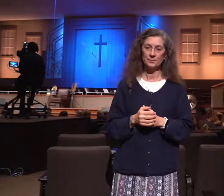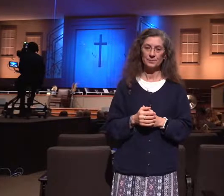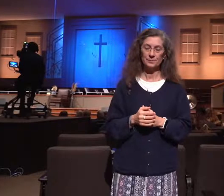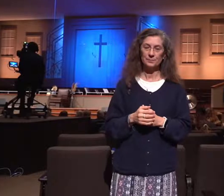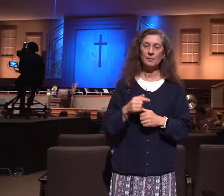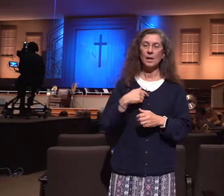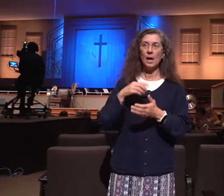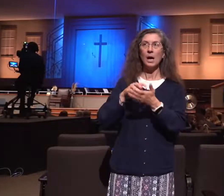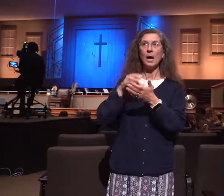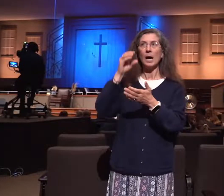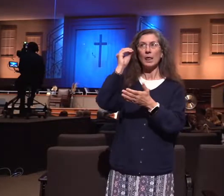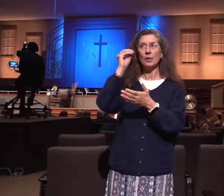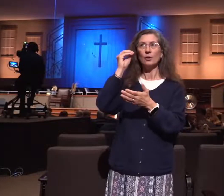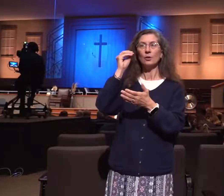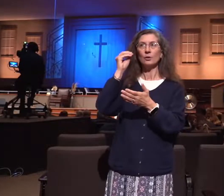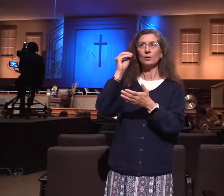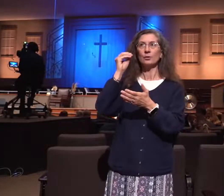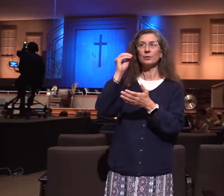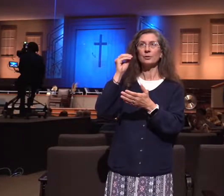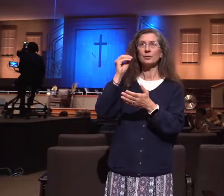And I learned the lesson about